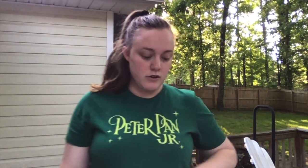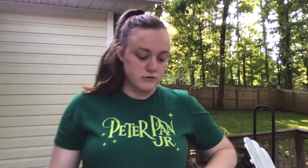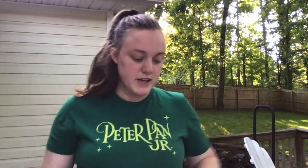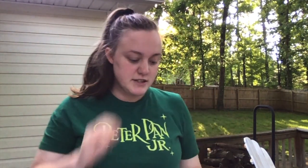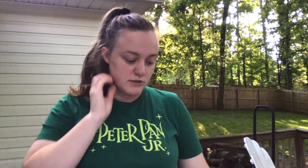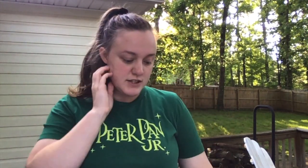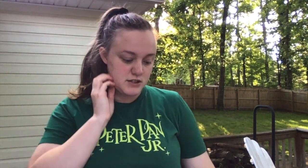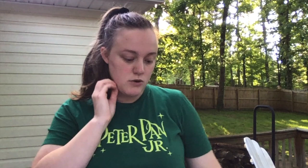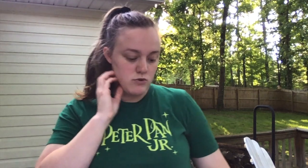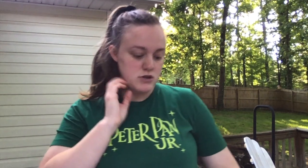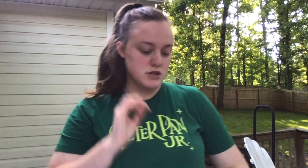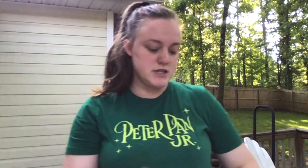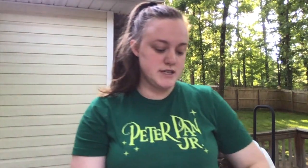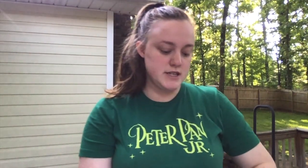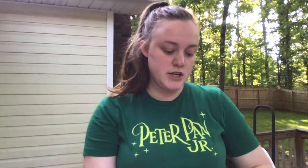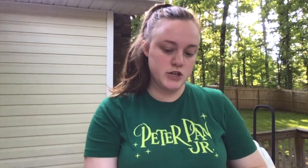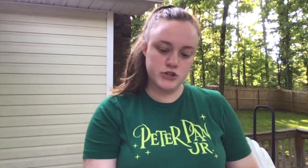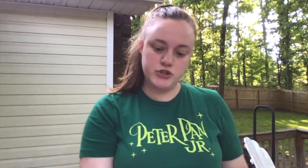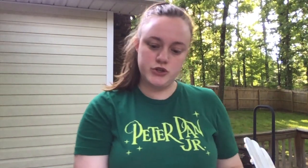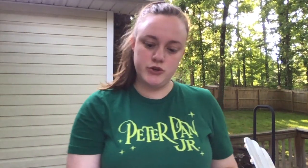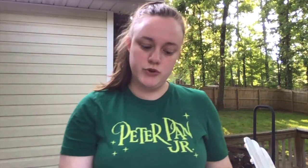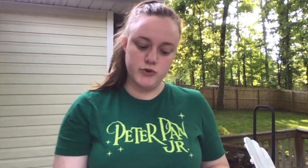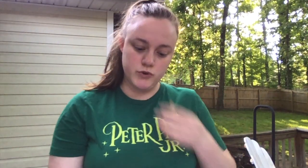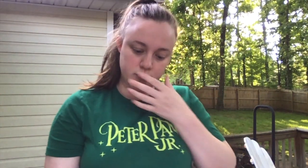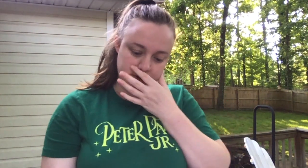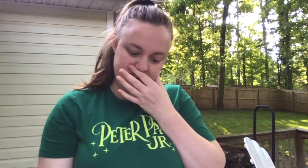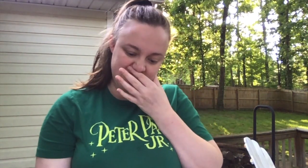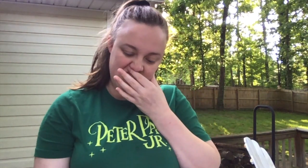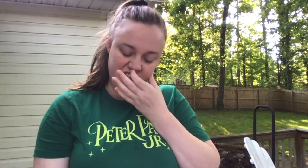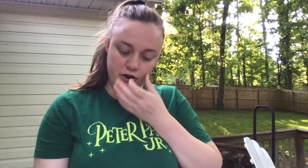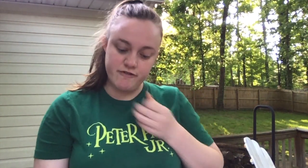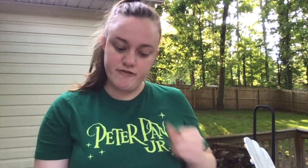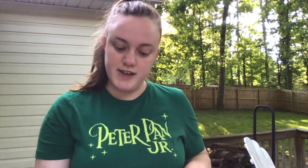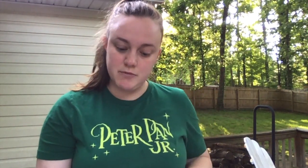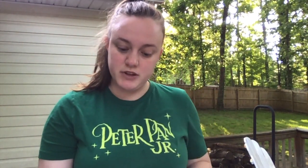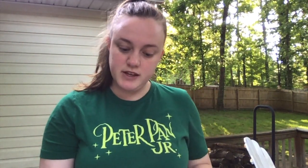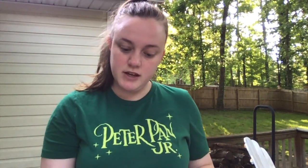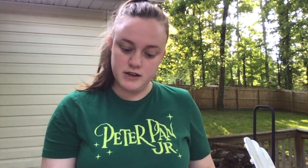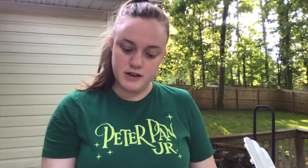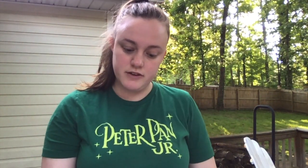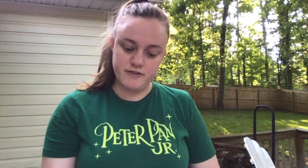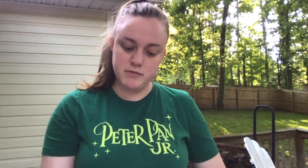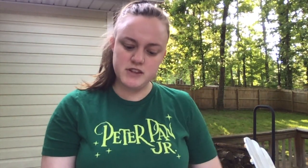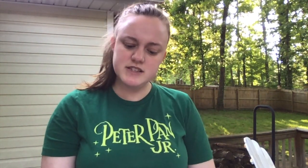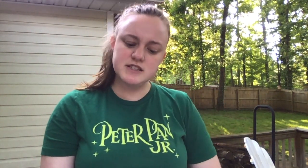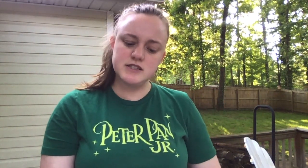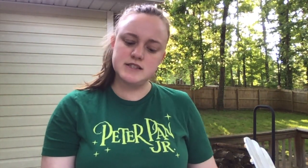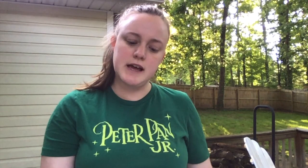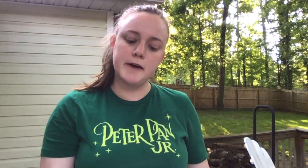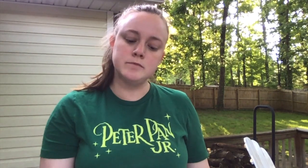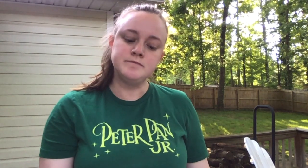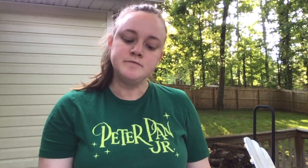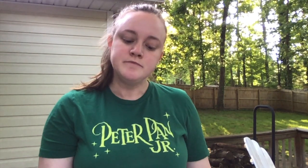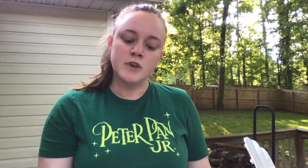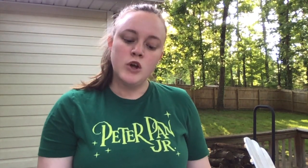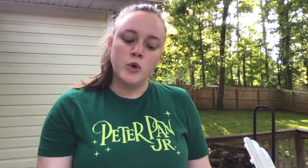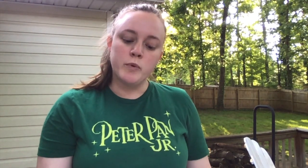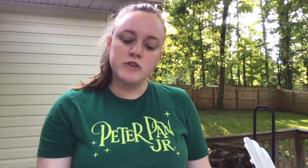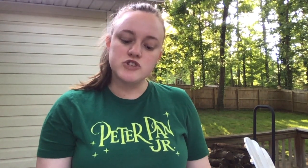Okay, so let's go on to another family. Let's just say Will